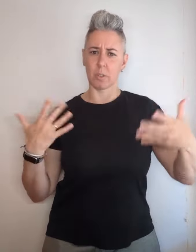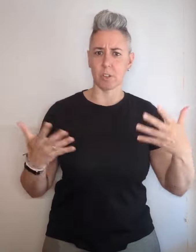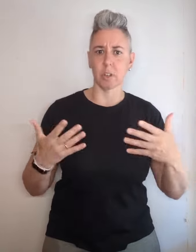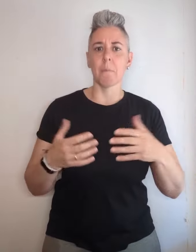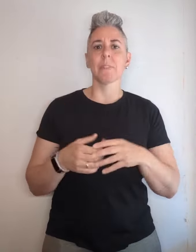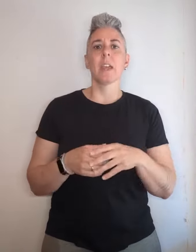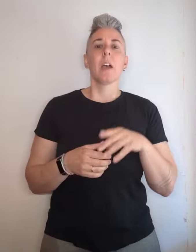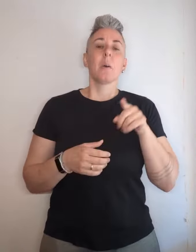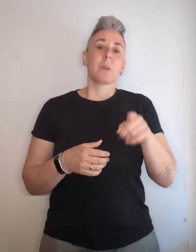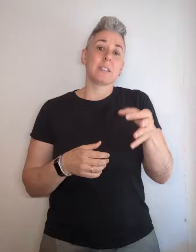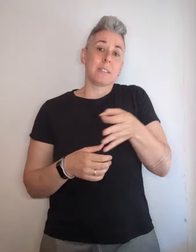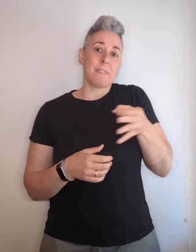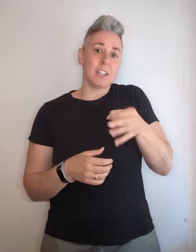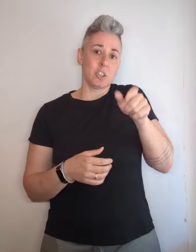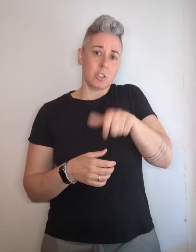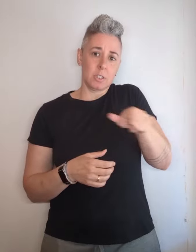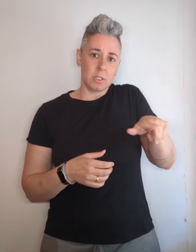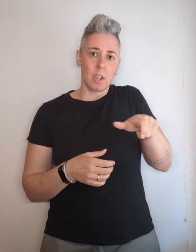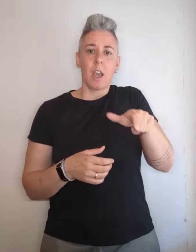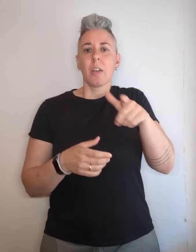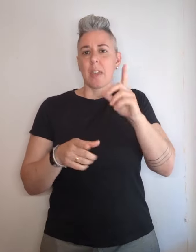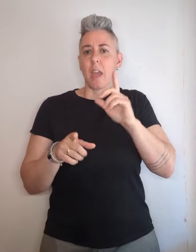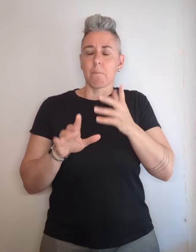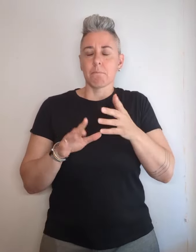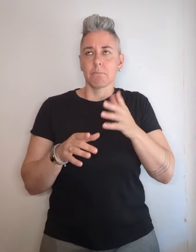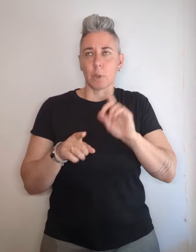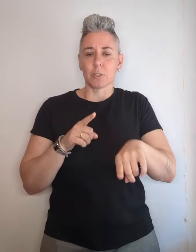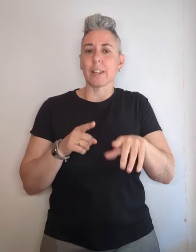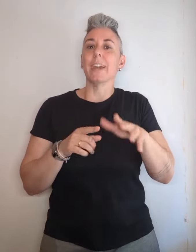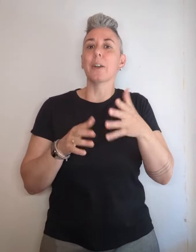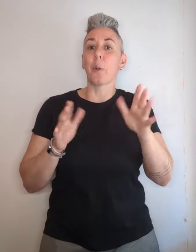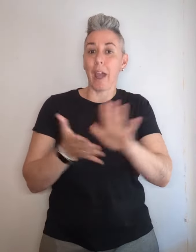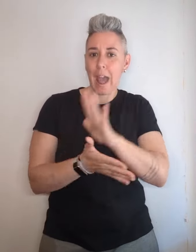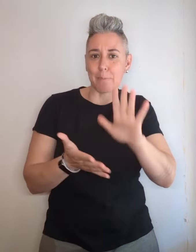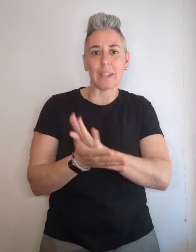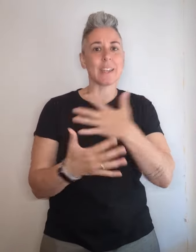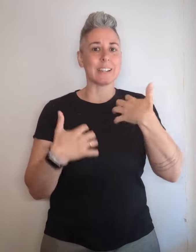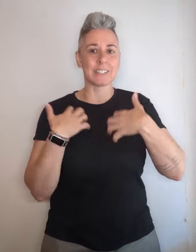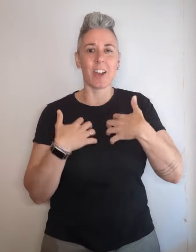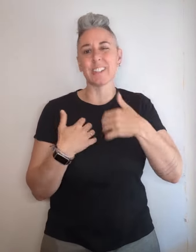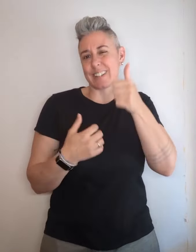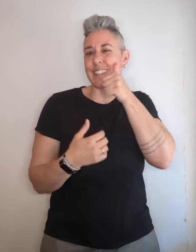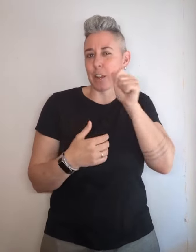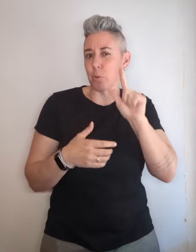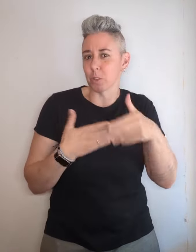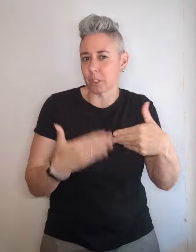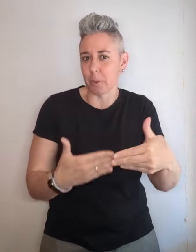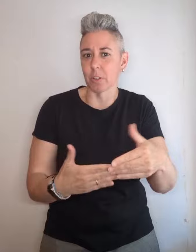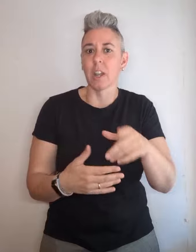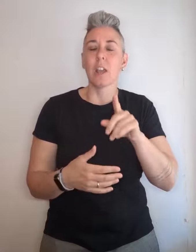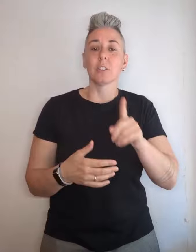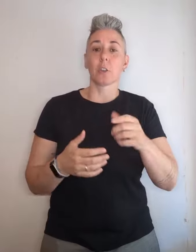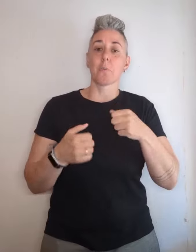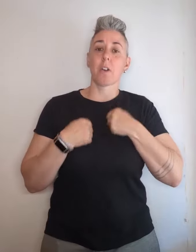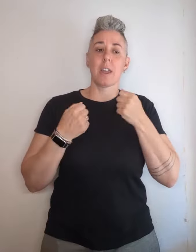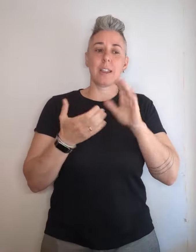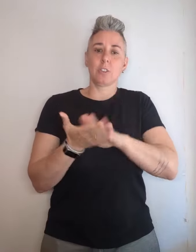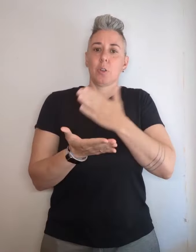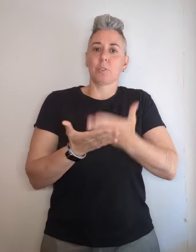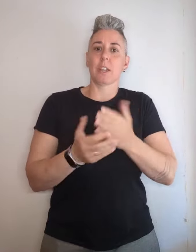on? Whereas the villagers, they're mostly quite happy and excited and they know what's going on. So my interpretation